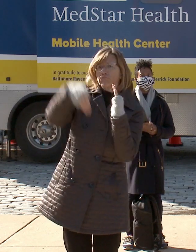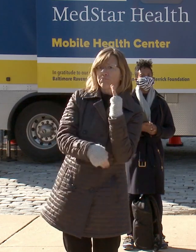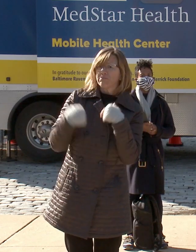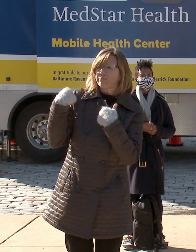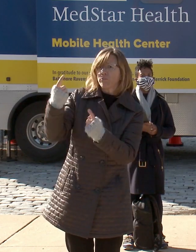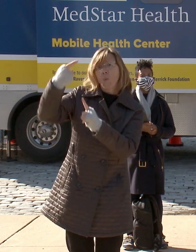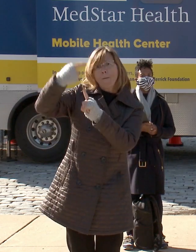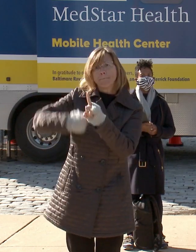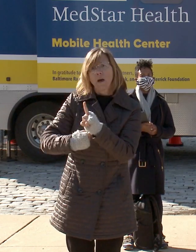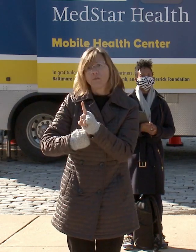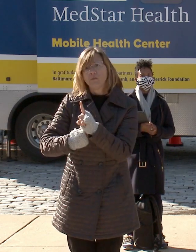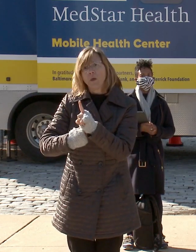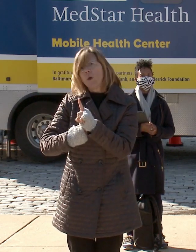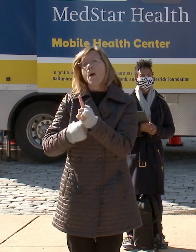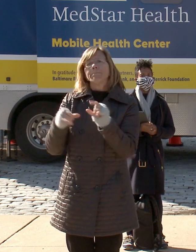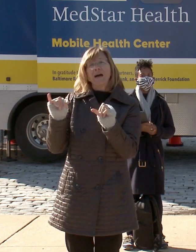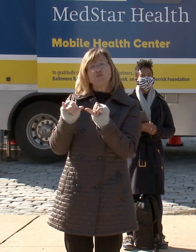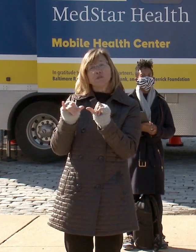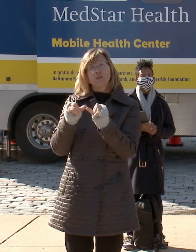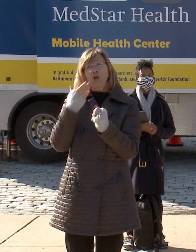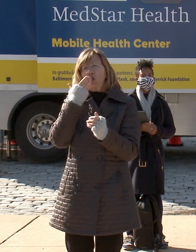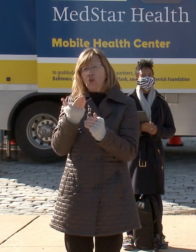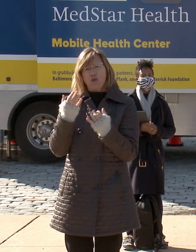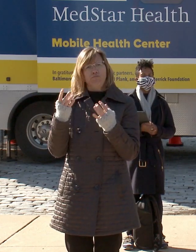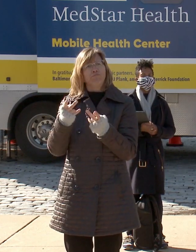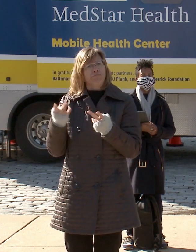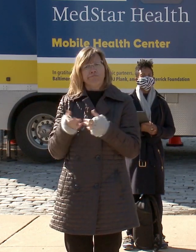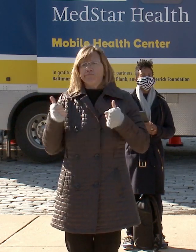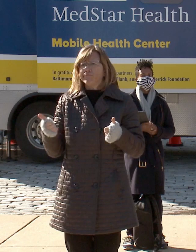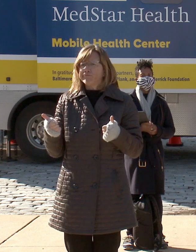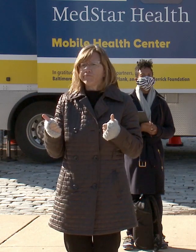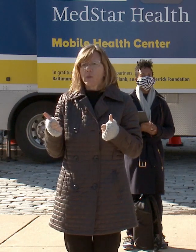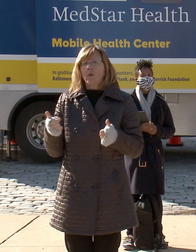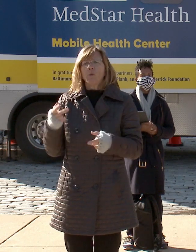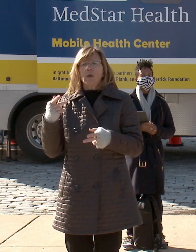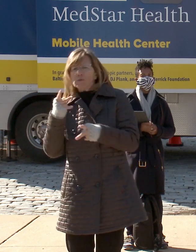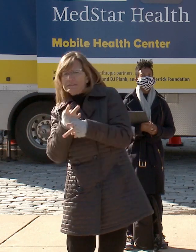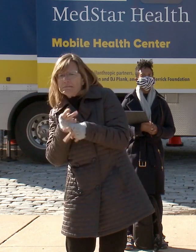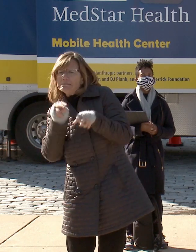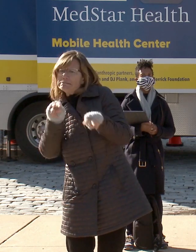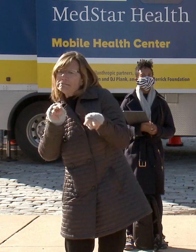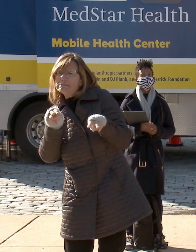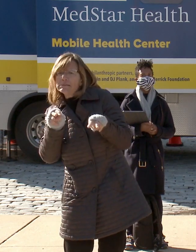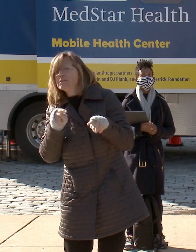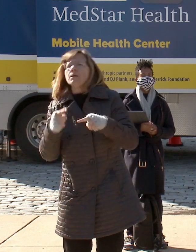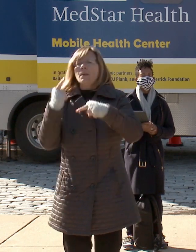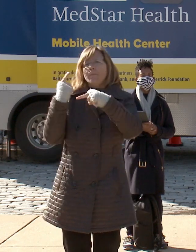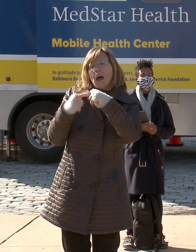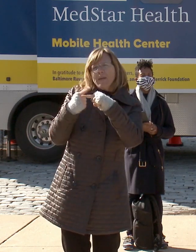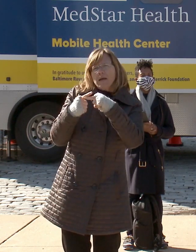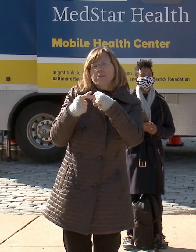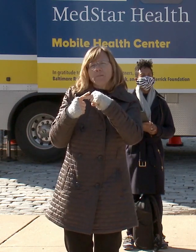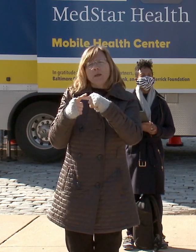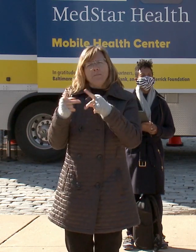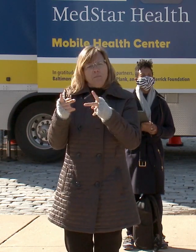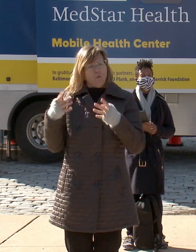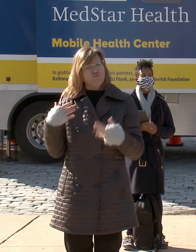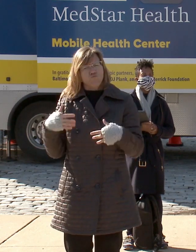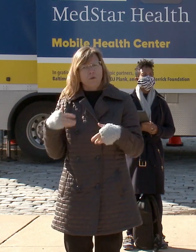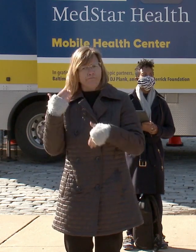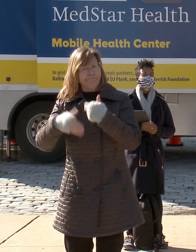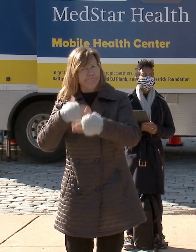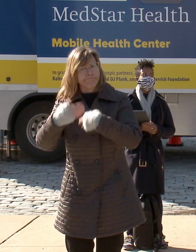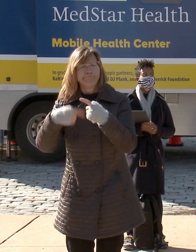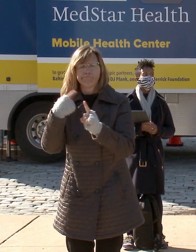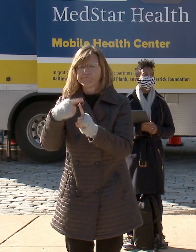weeks. Our metrics remain in a good place, and we are cautiously optimistic about where we stand. I want to again thank everyone